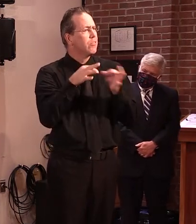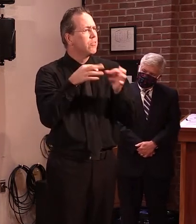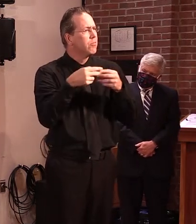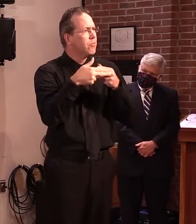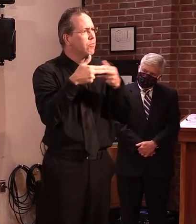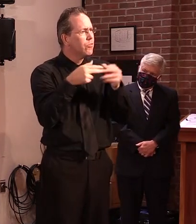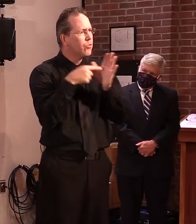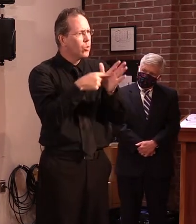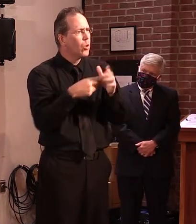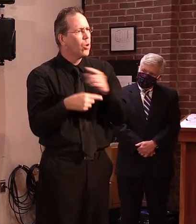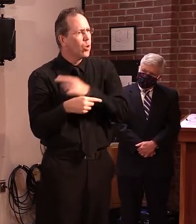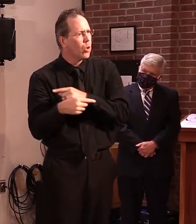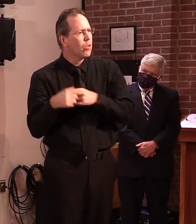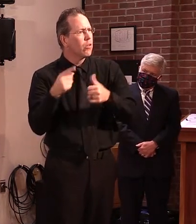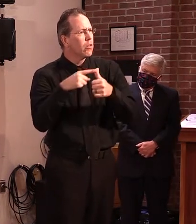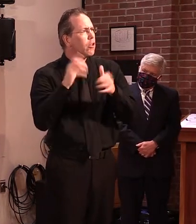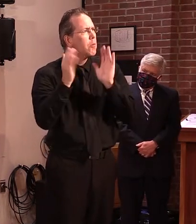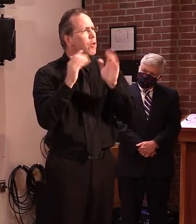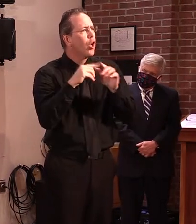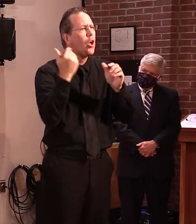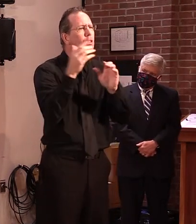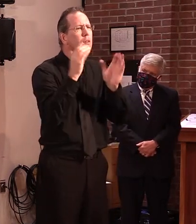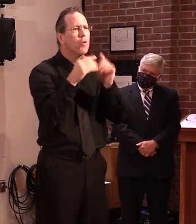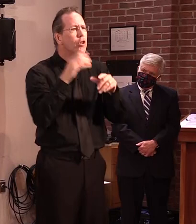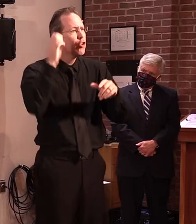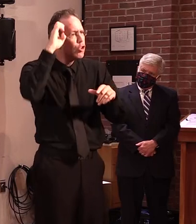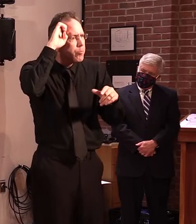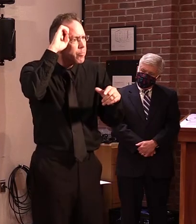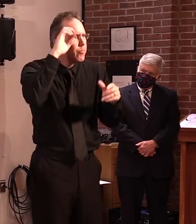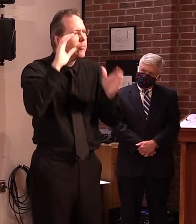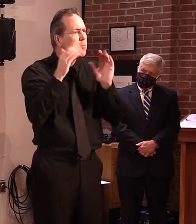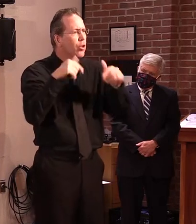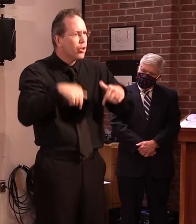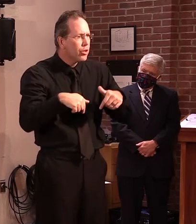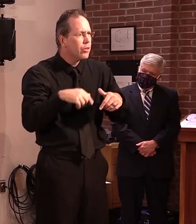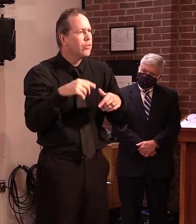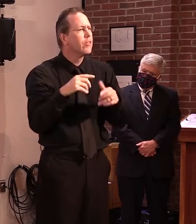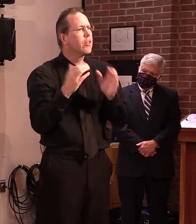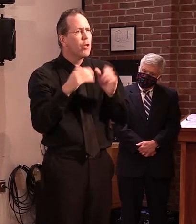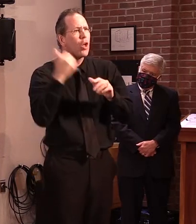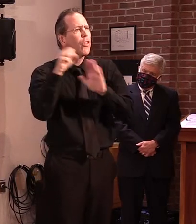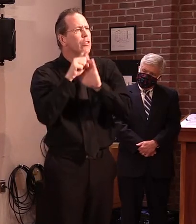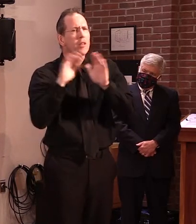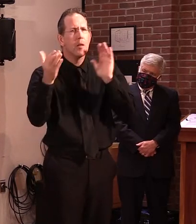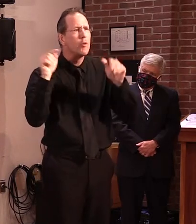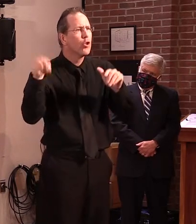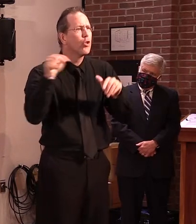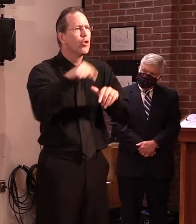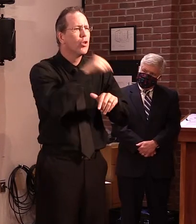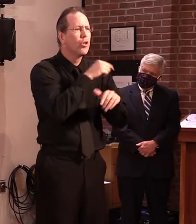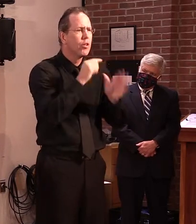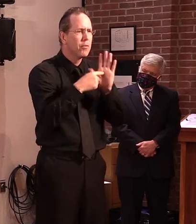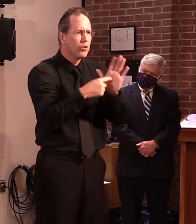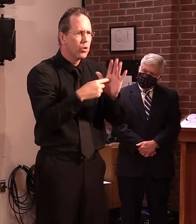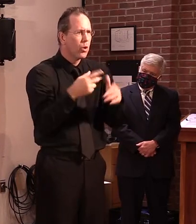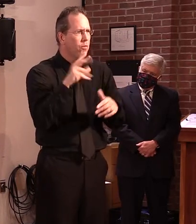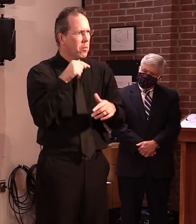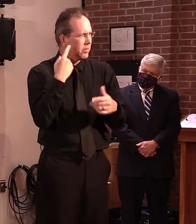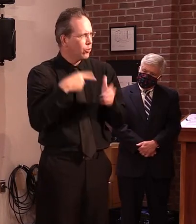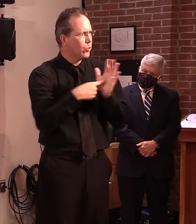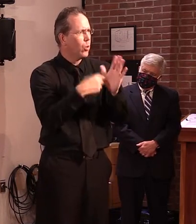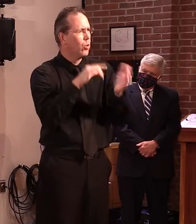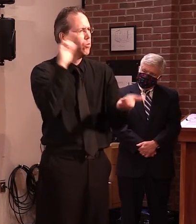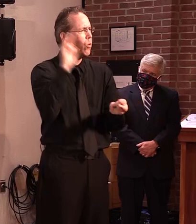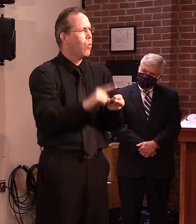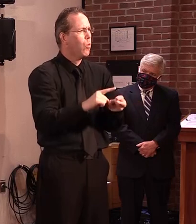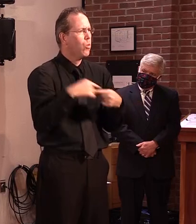think, it's not foolproof by any means, but it does provide a level of guidance that I believe provides